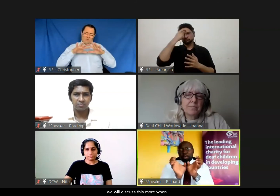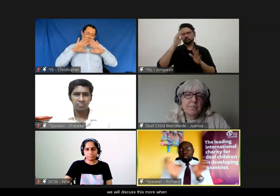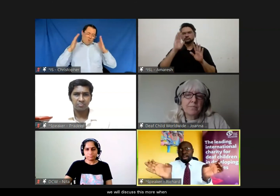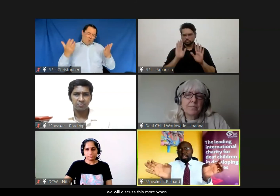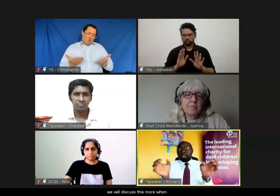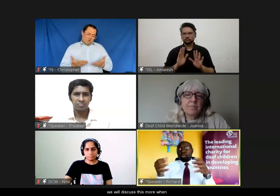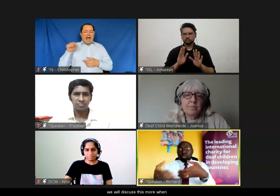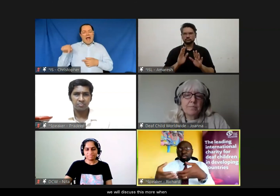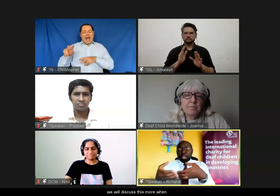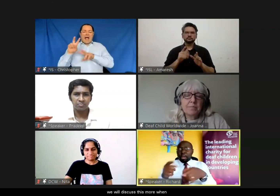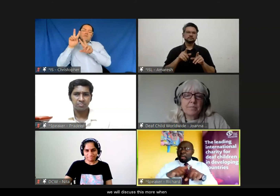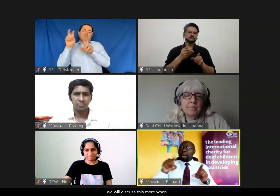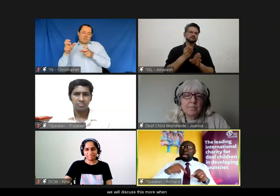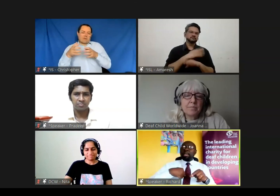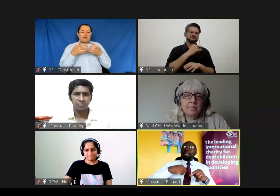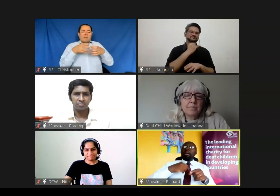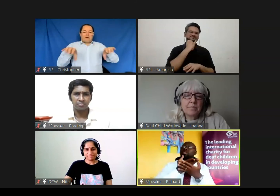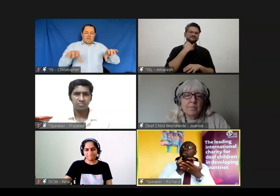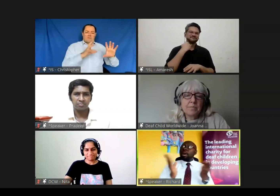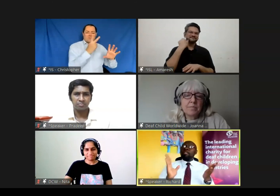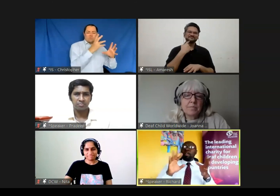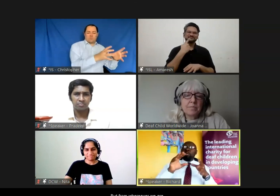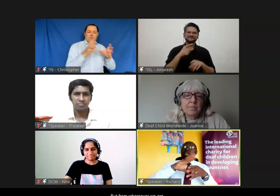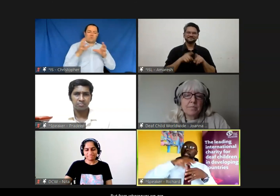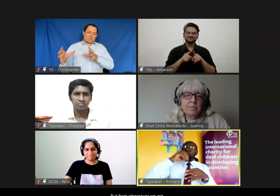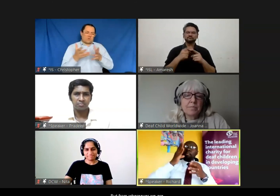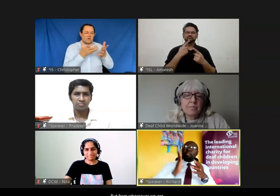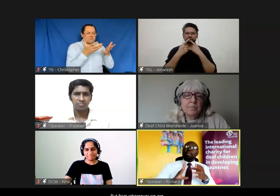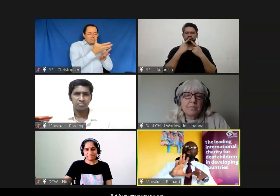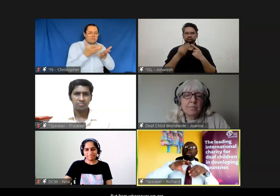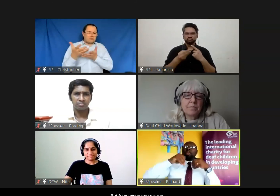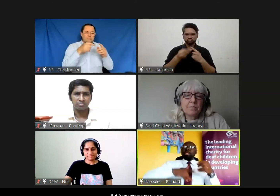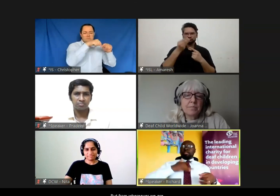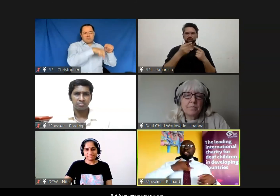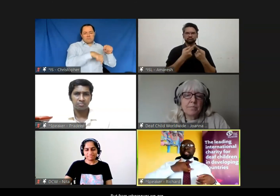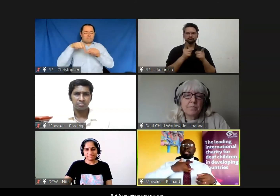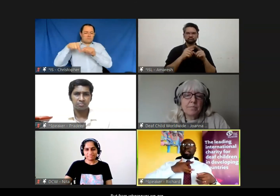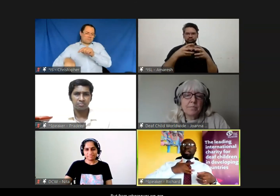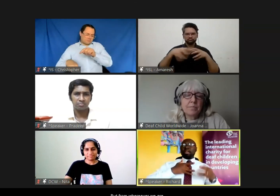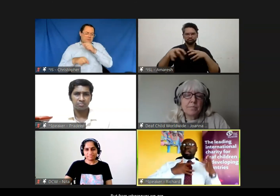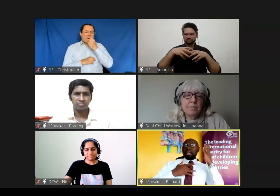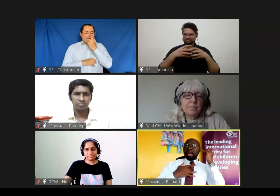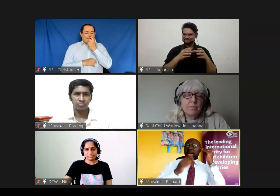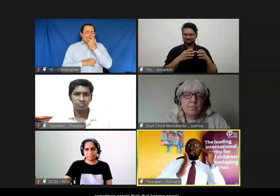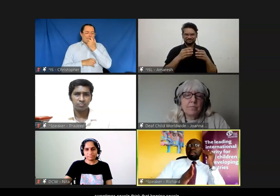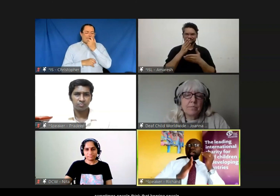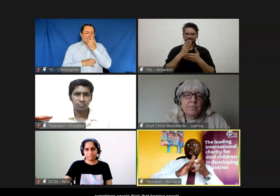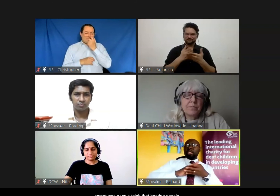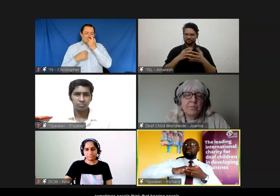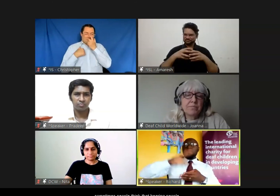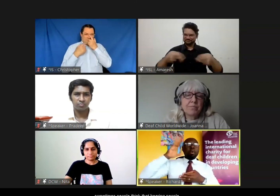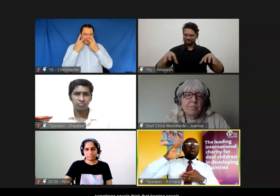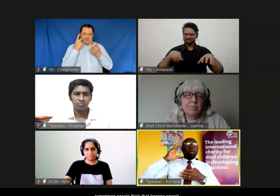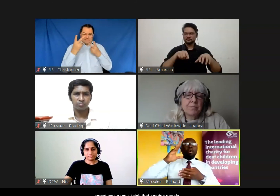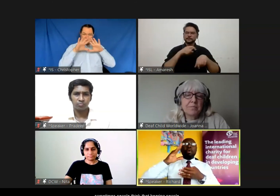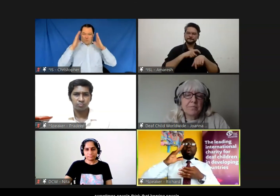this more when we go to our breakout rooms. But from wherever we are, here, sometimes